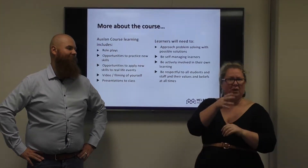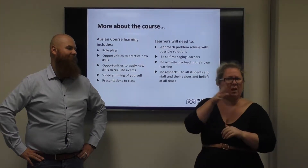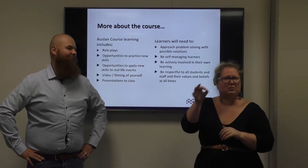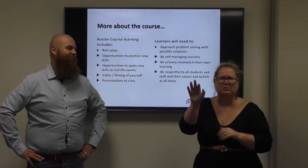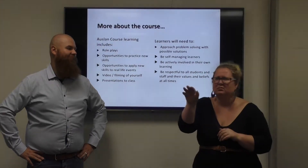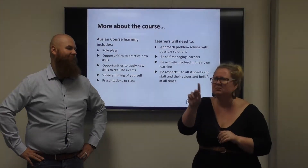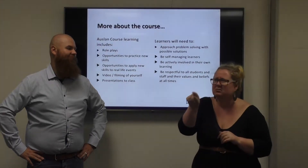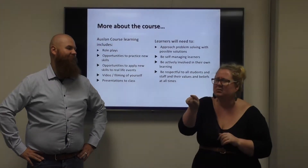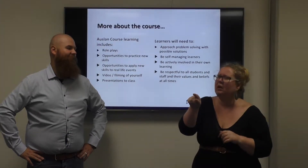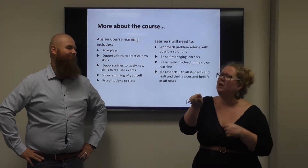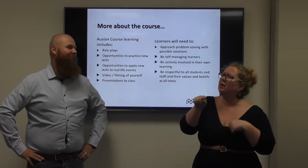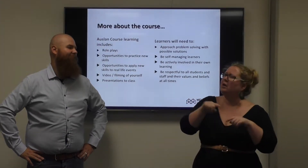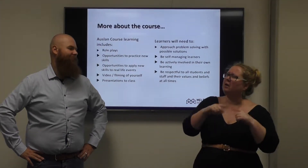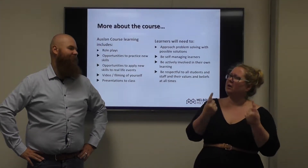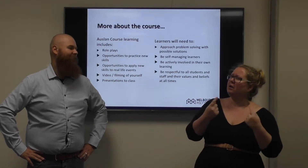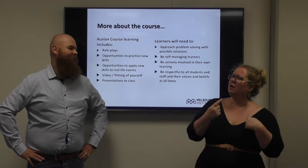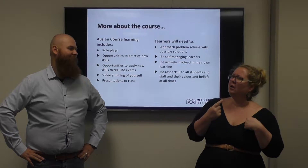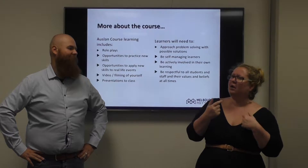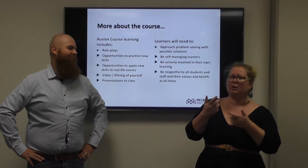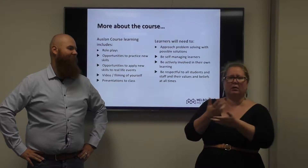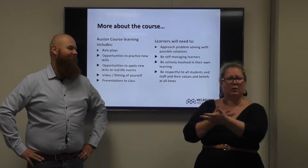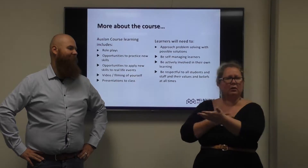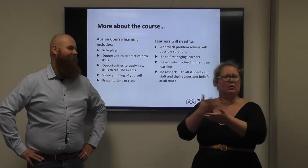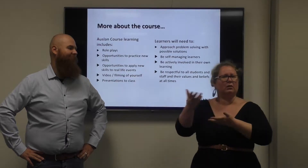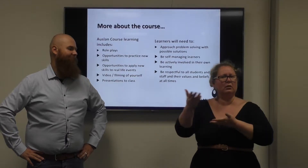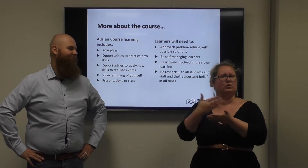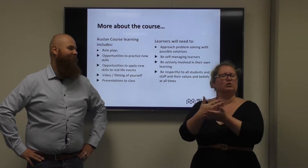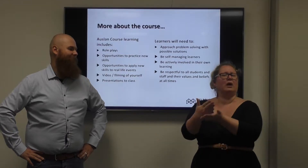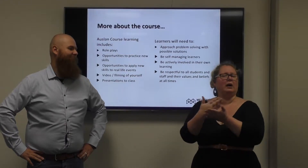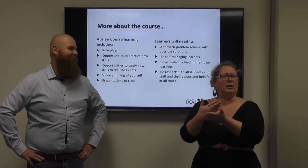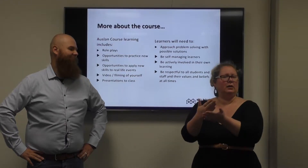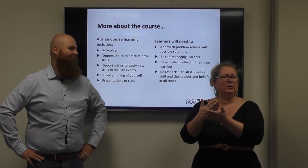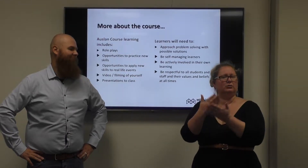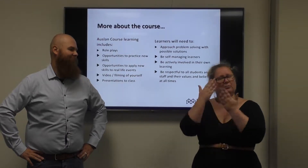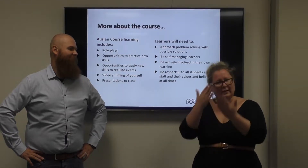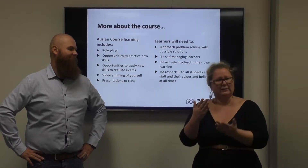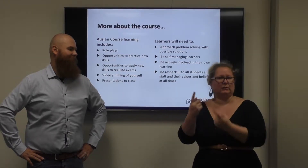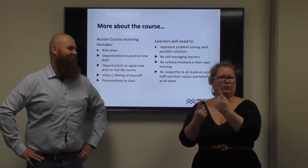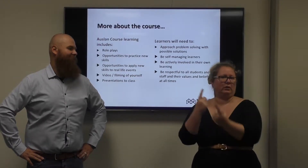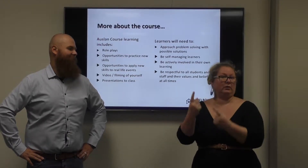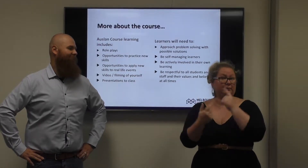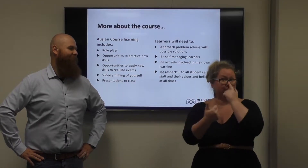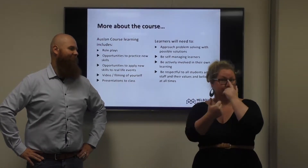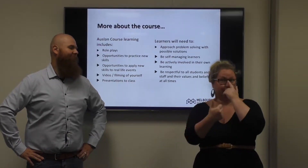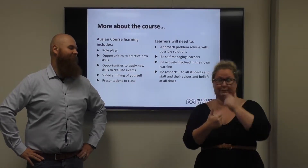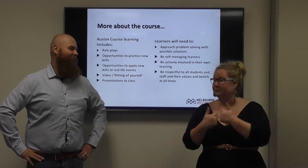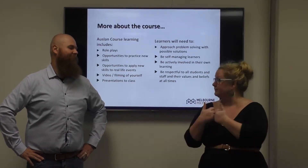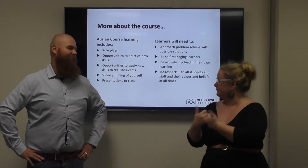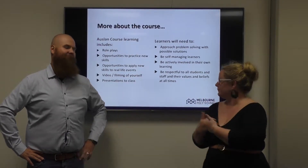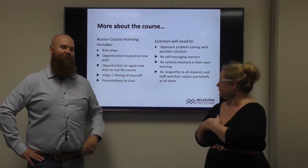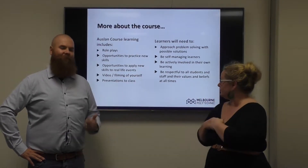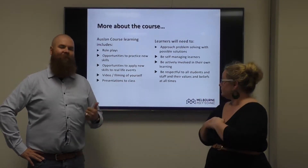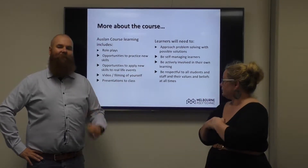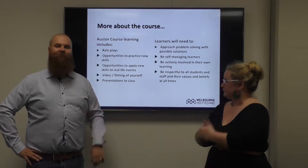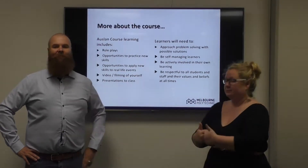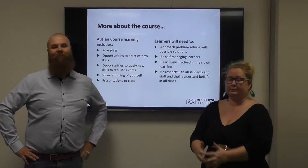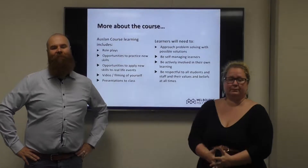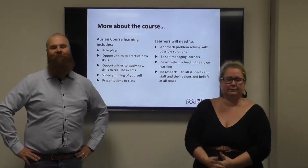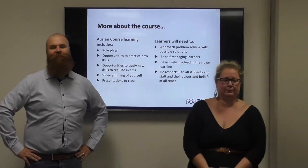If you feel that something is a bit strange, please ask your teacher about that and they'll share their experience with you. We can learn from each